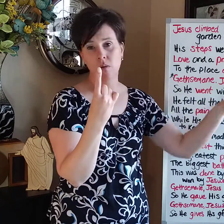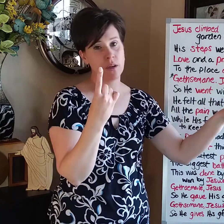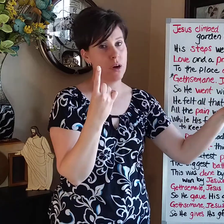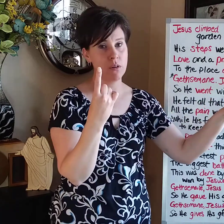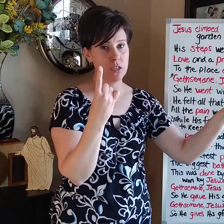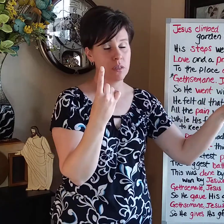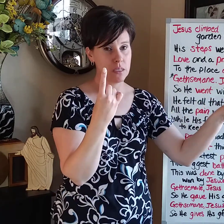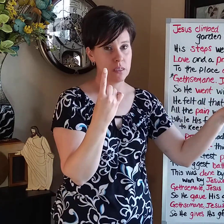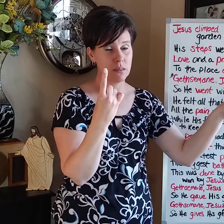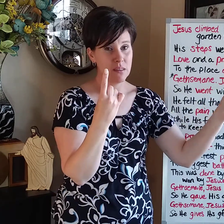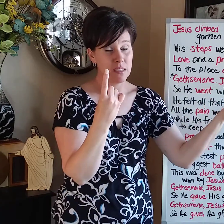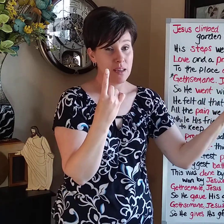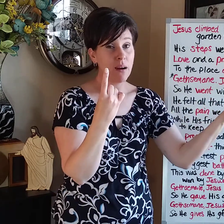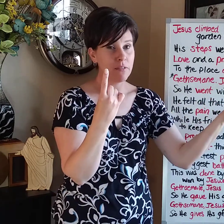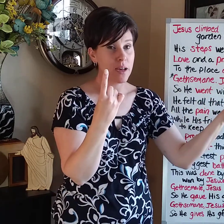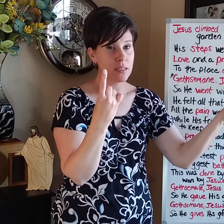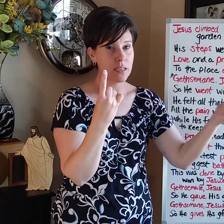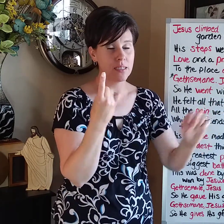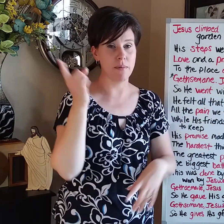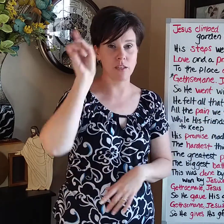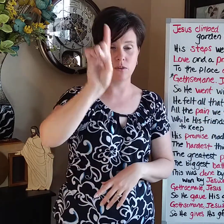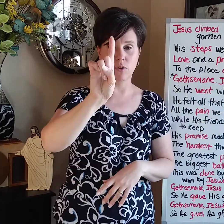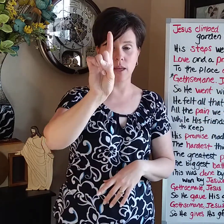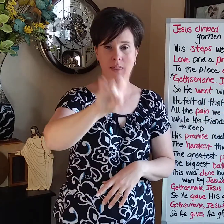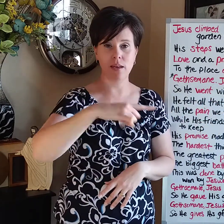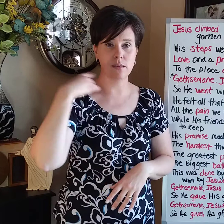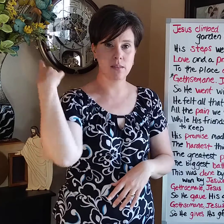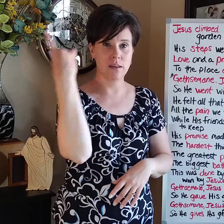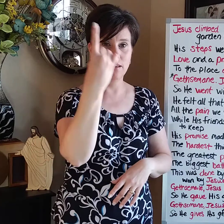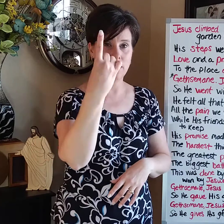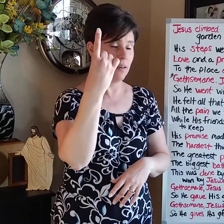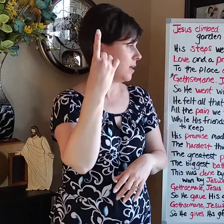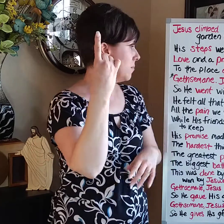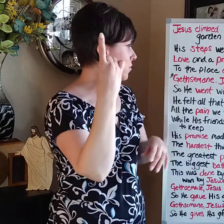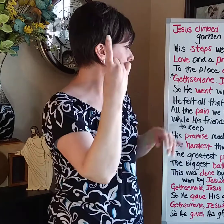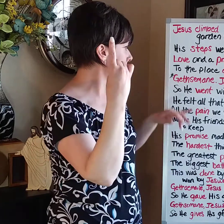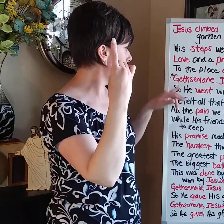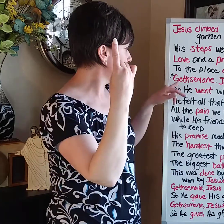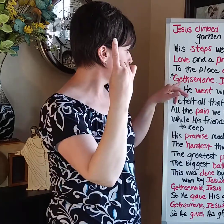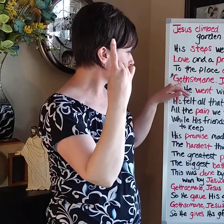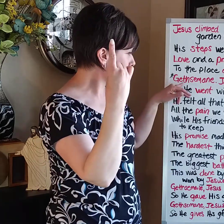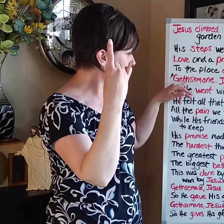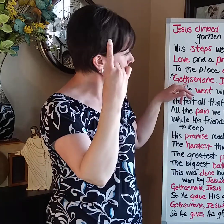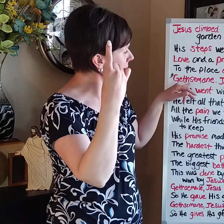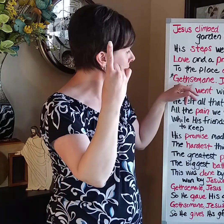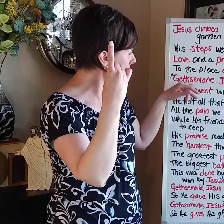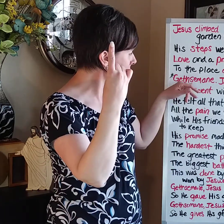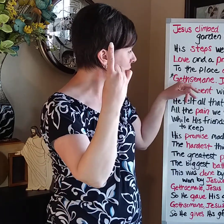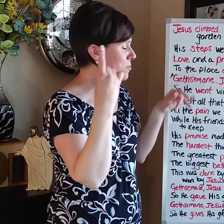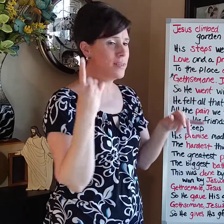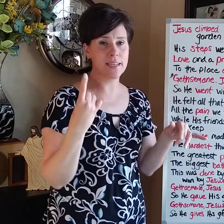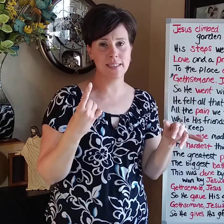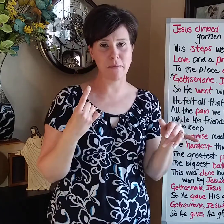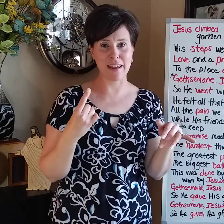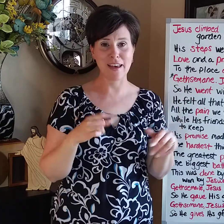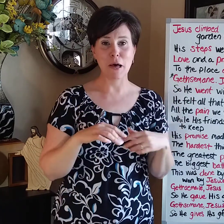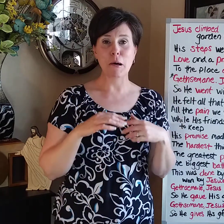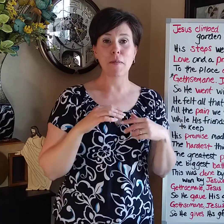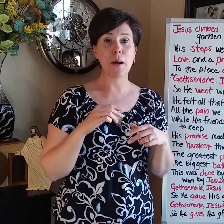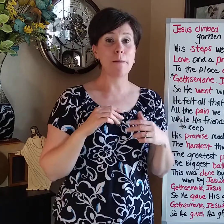could go and do this sacrifice in Gethsemane. So you go like this and move it to that. And then the word Gethsemane. There are